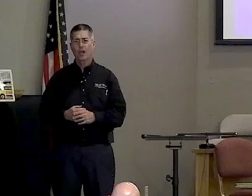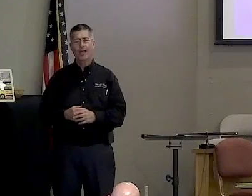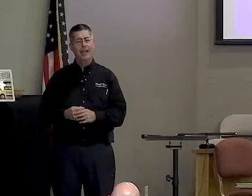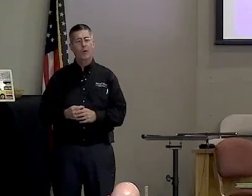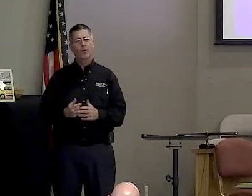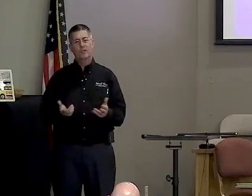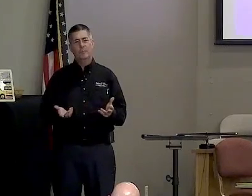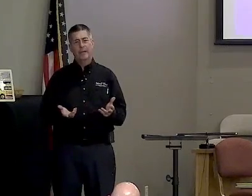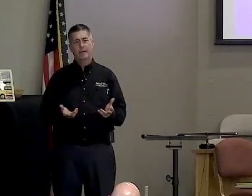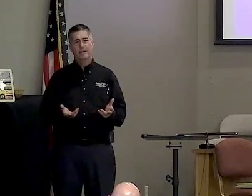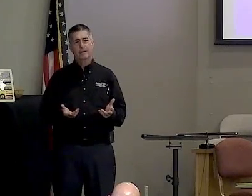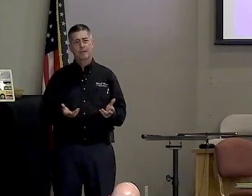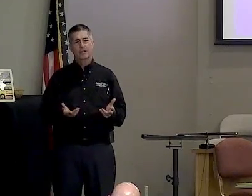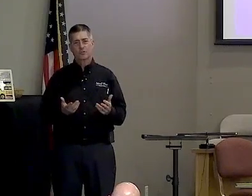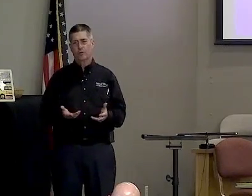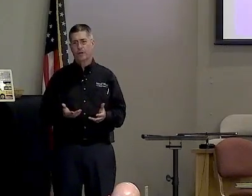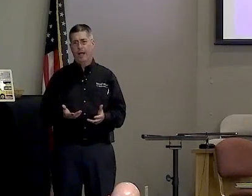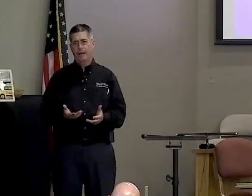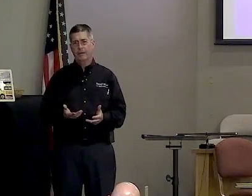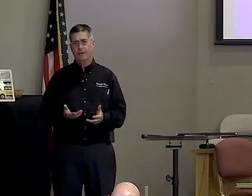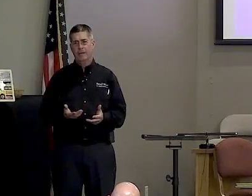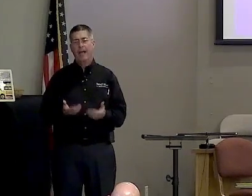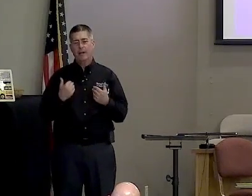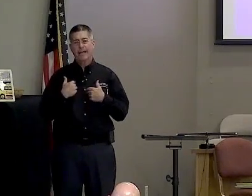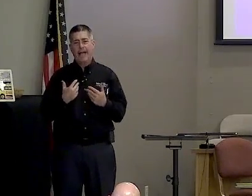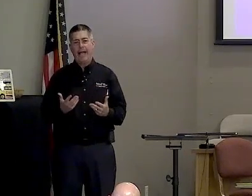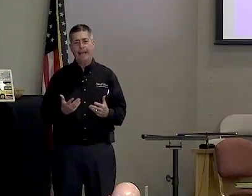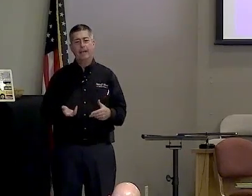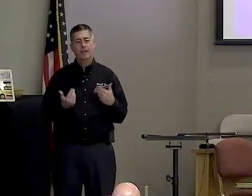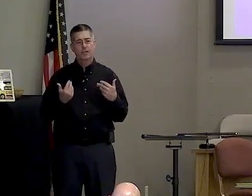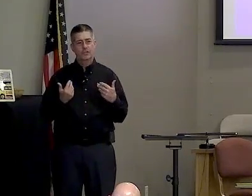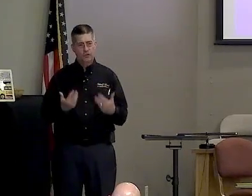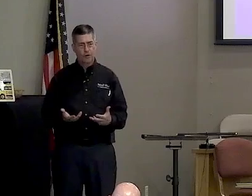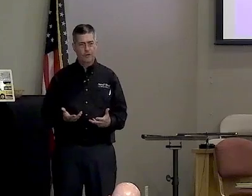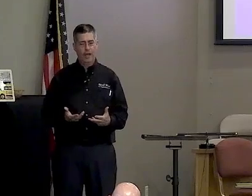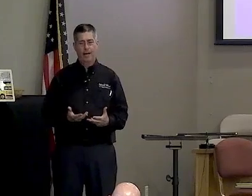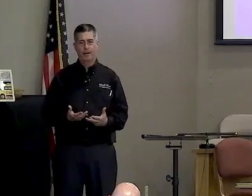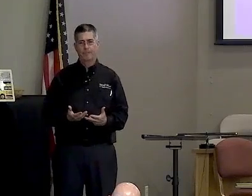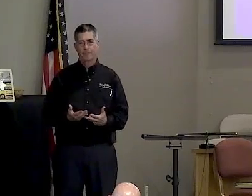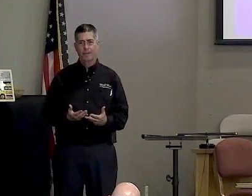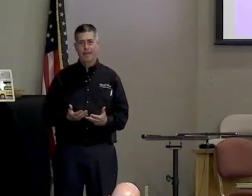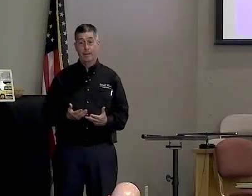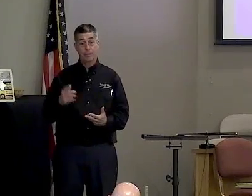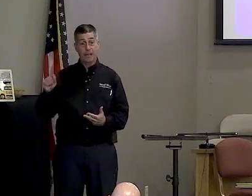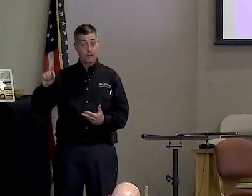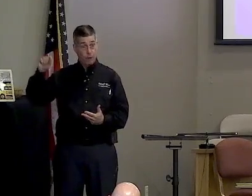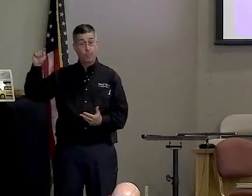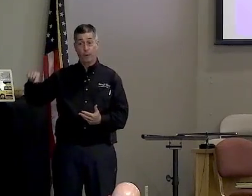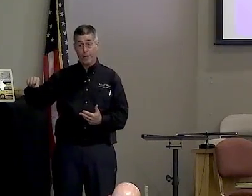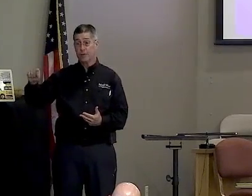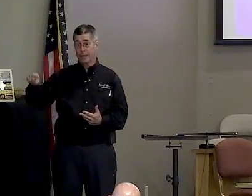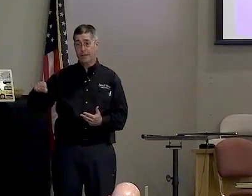what does it mean, serve God? How could I serve God? And he was asking for a practical answer.